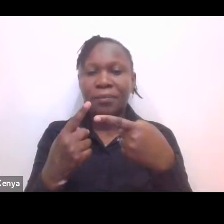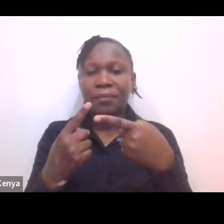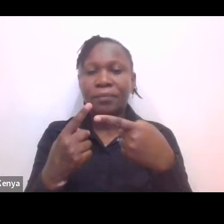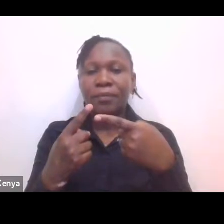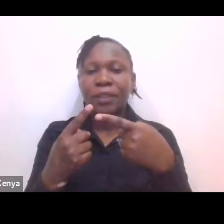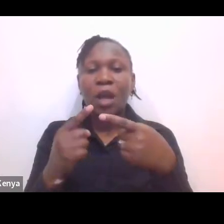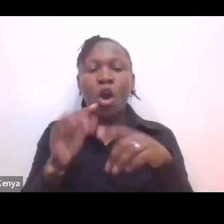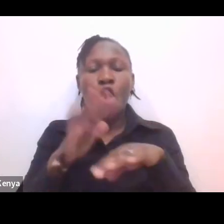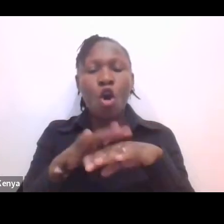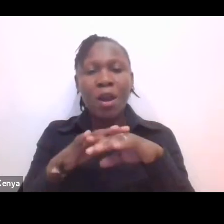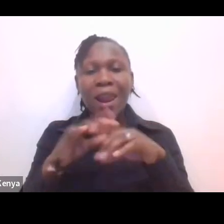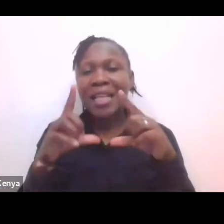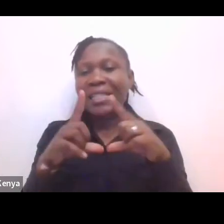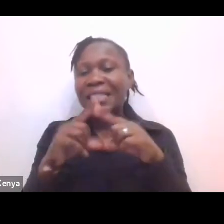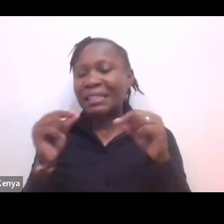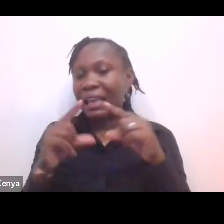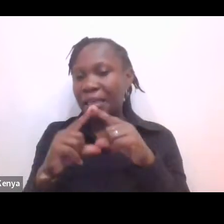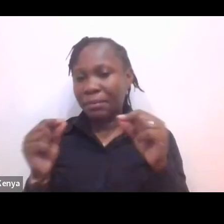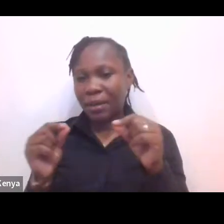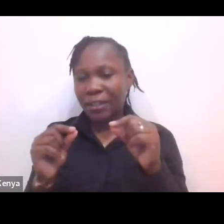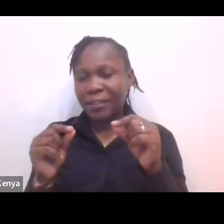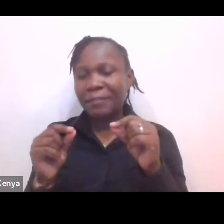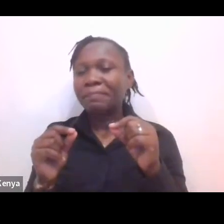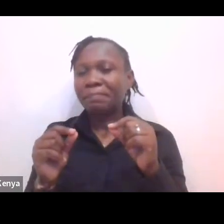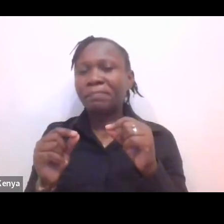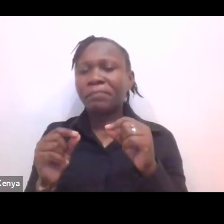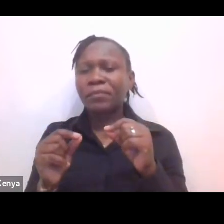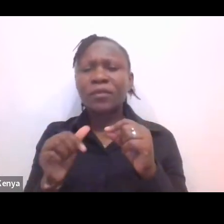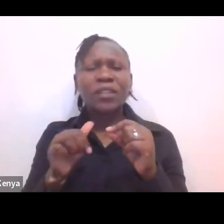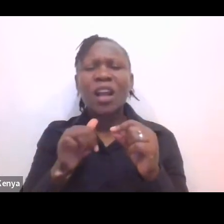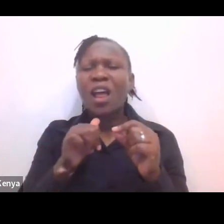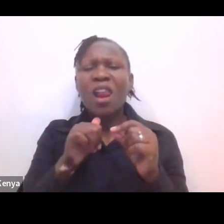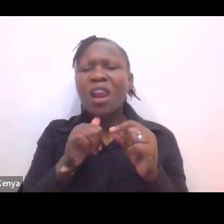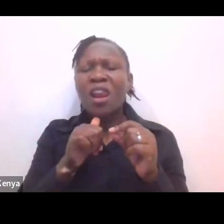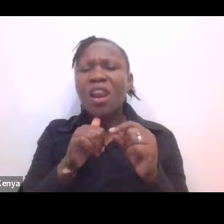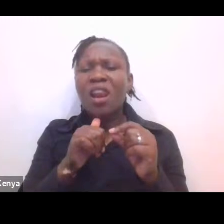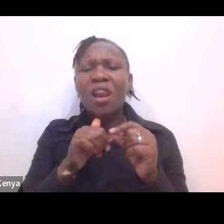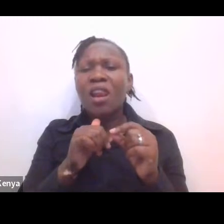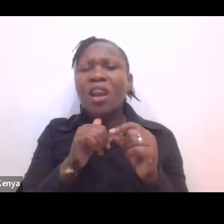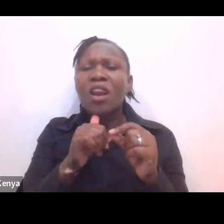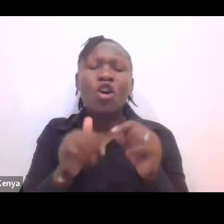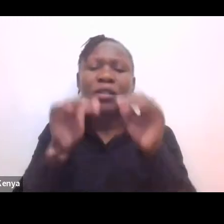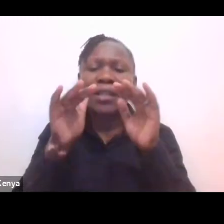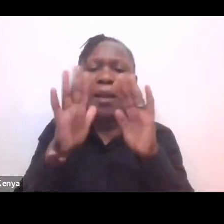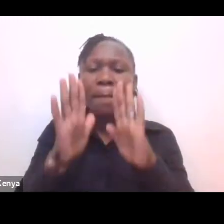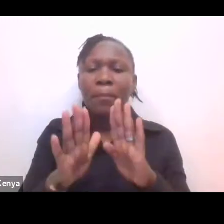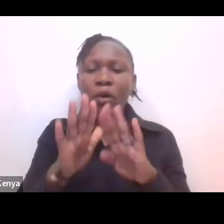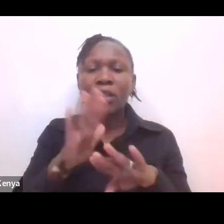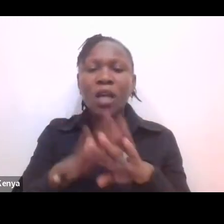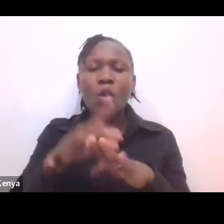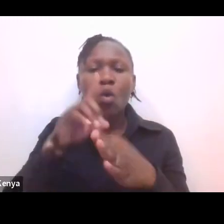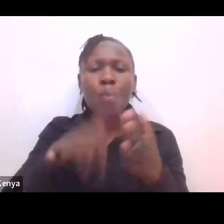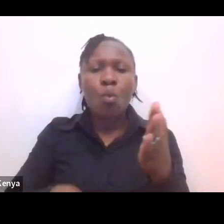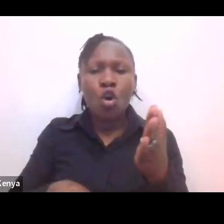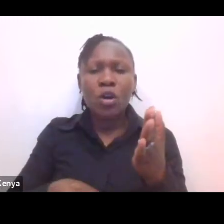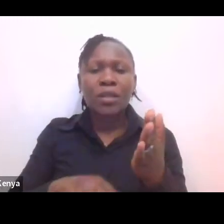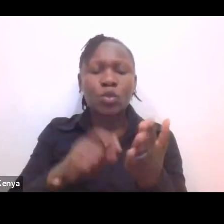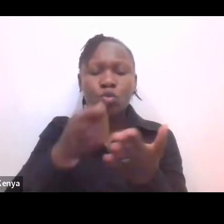respects, it doesn't matter one jot what the precise content of a curriculum is.